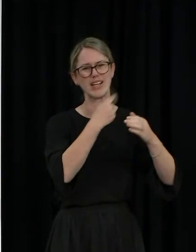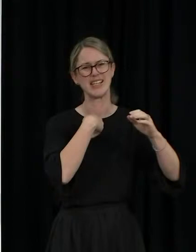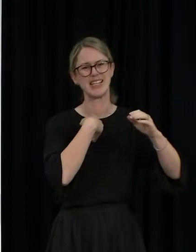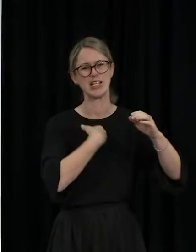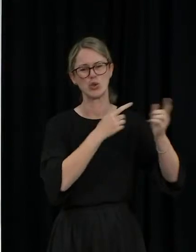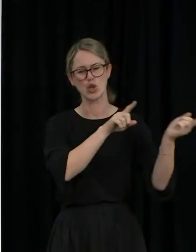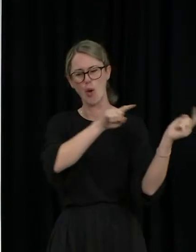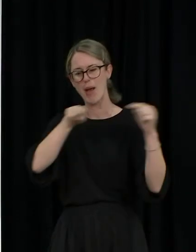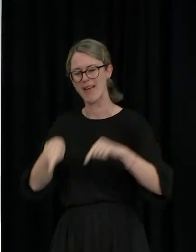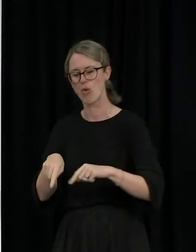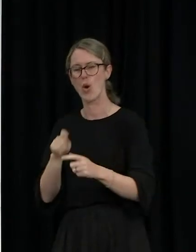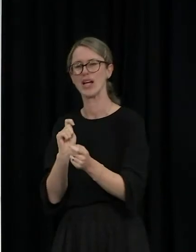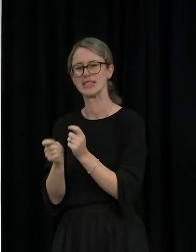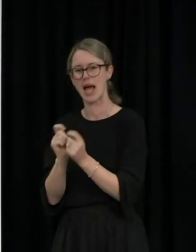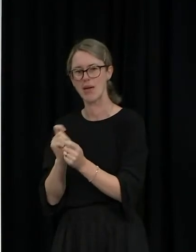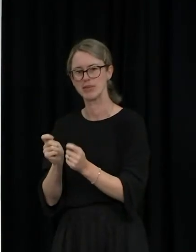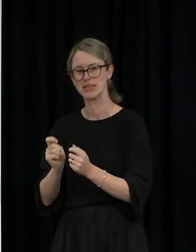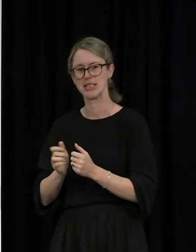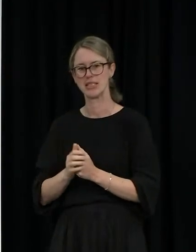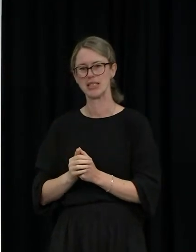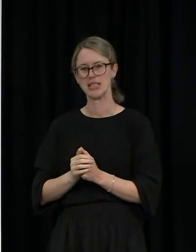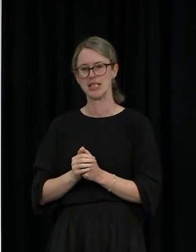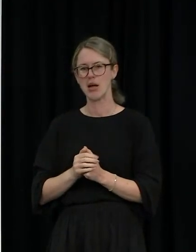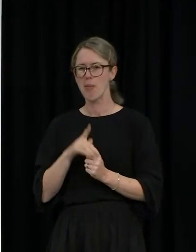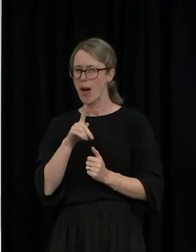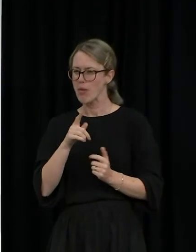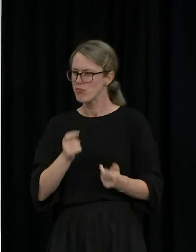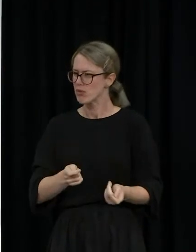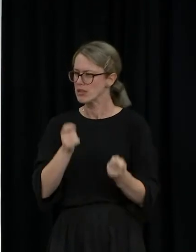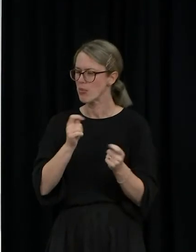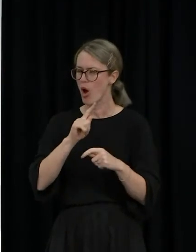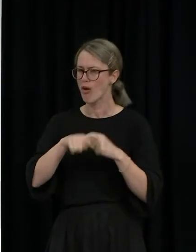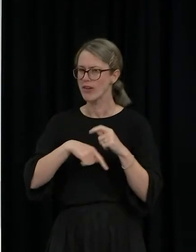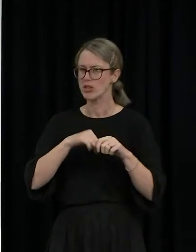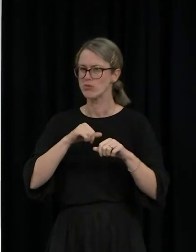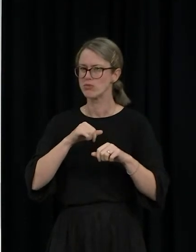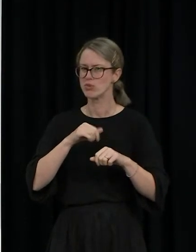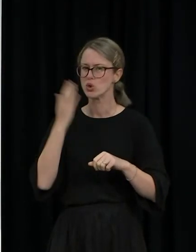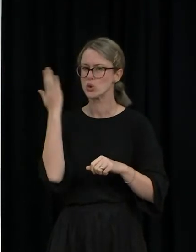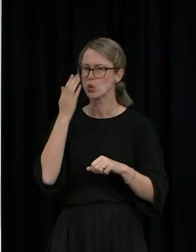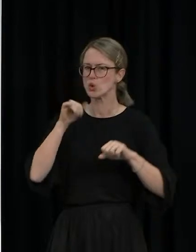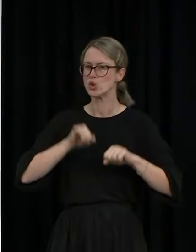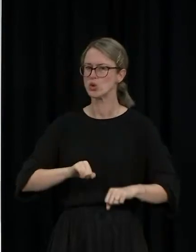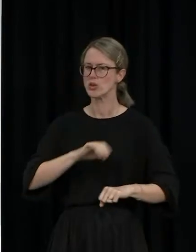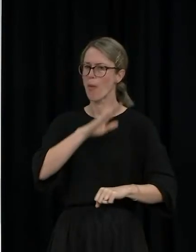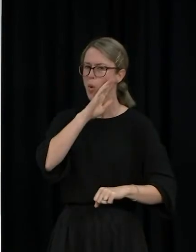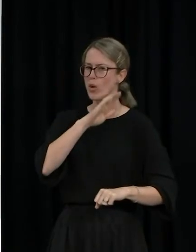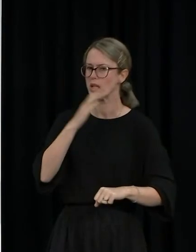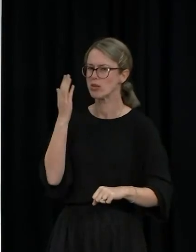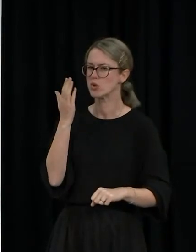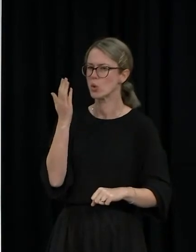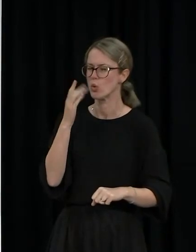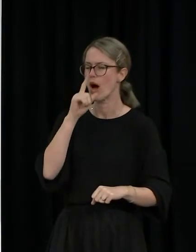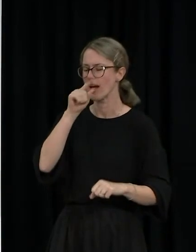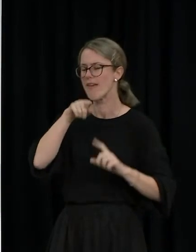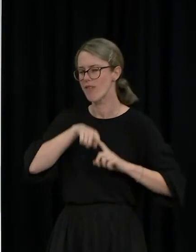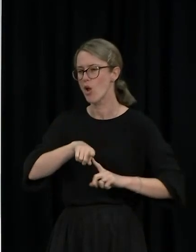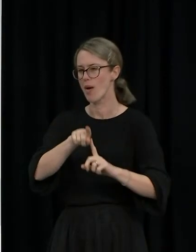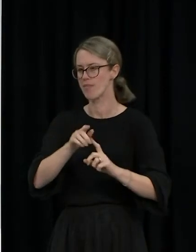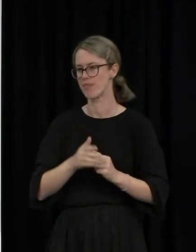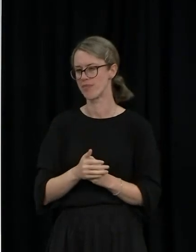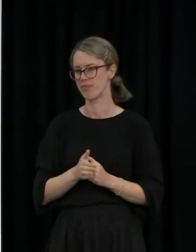like examinations and so on. I haven't had raised with me the question of people going to boarding schools, and I'm certainly happy to follow that up. And just